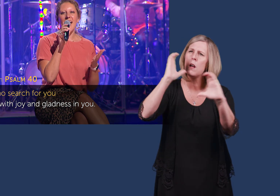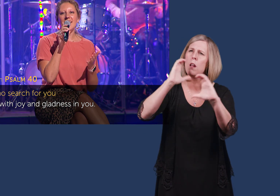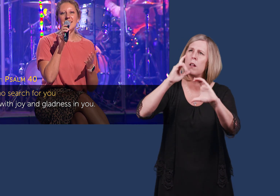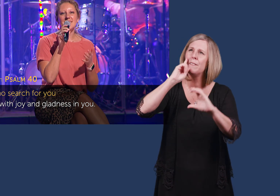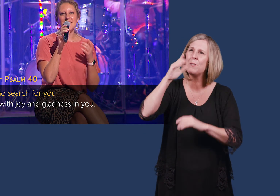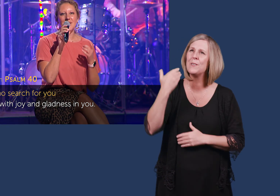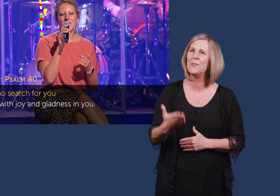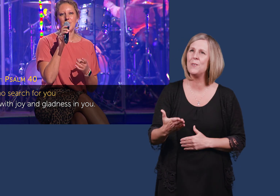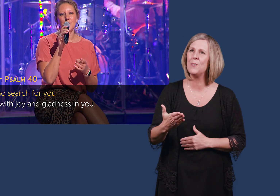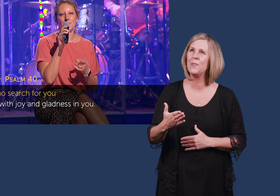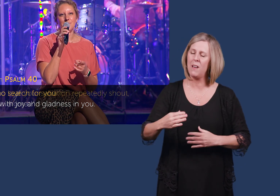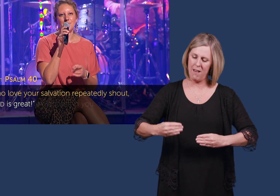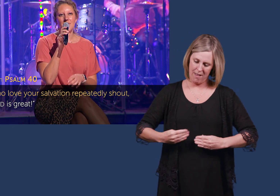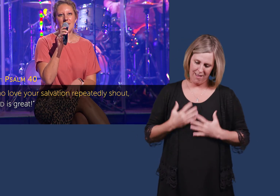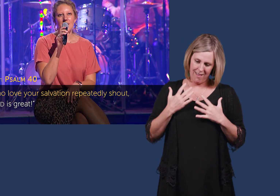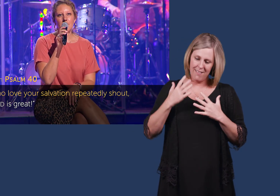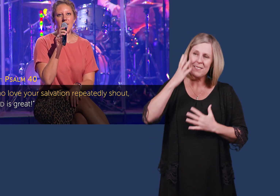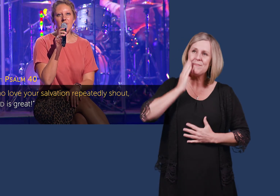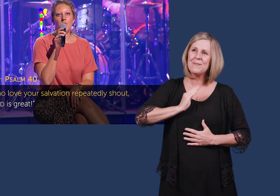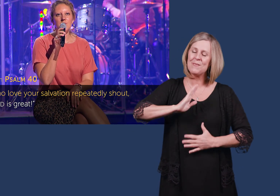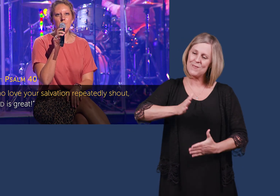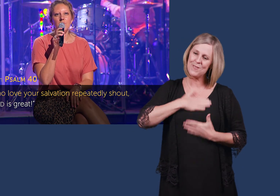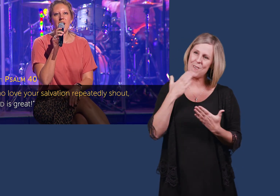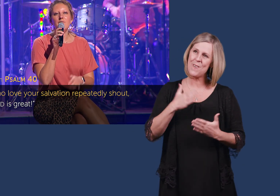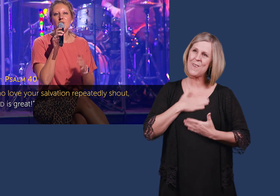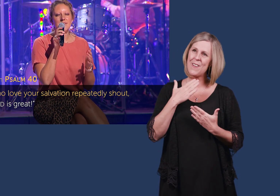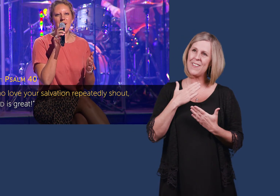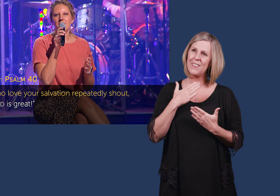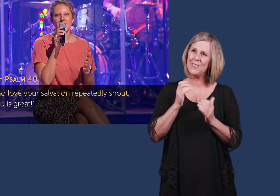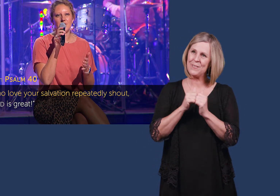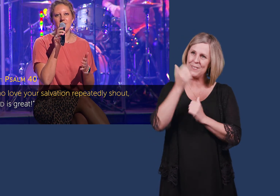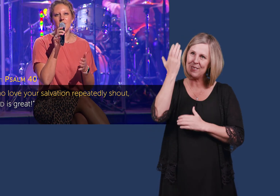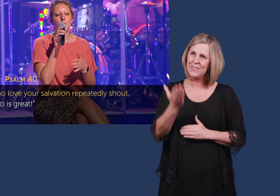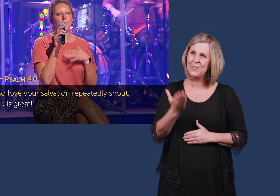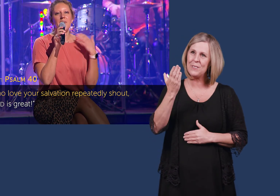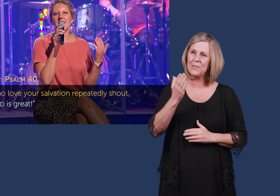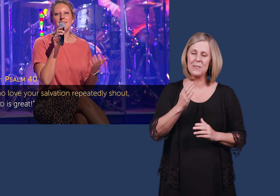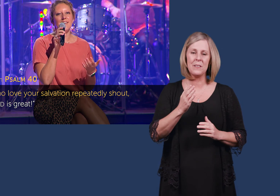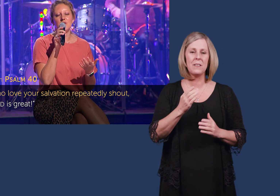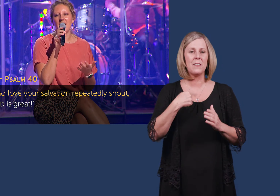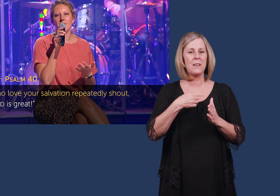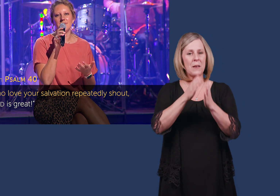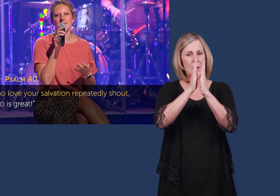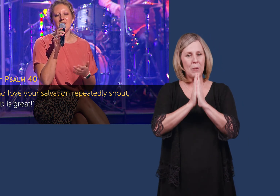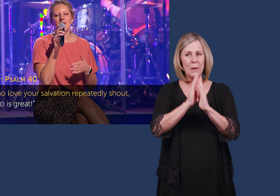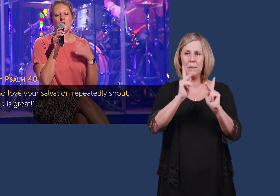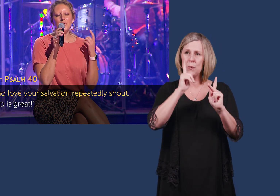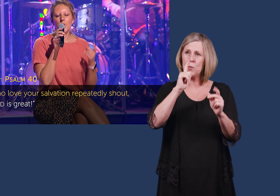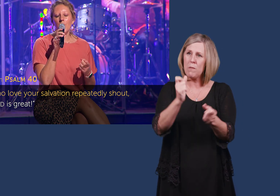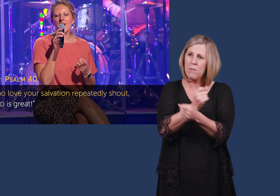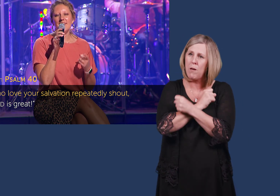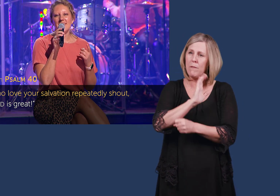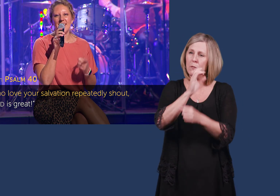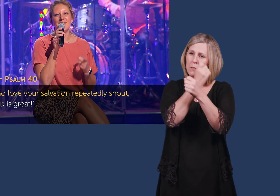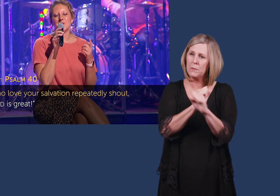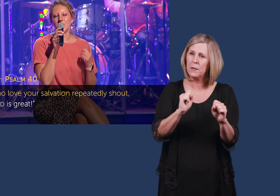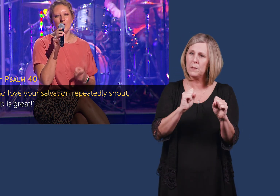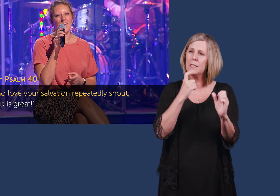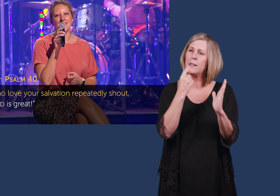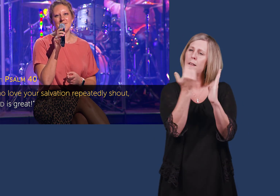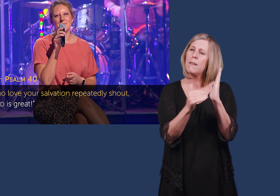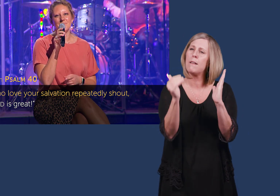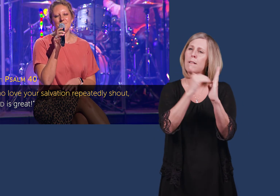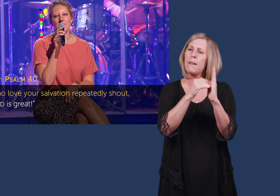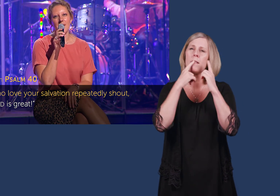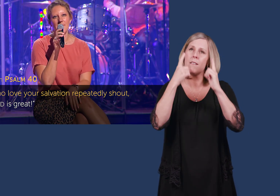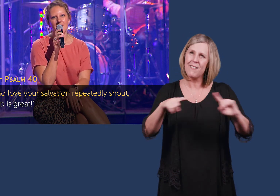and gladness in you. May those who love your salvation repeatedly shout, the Lord is